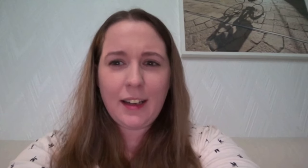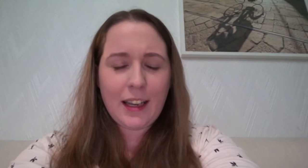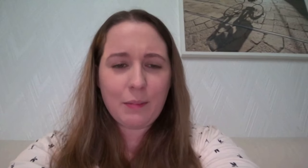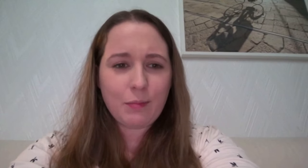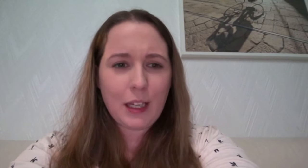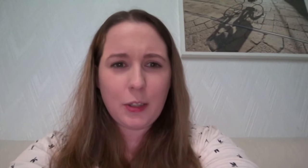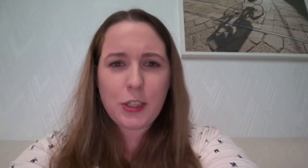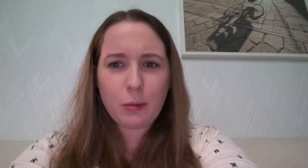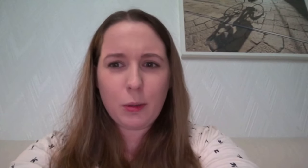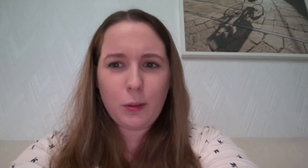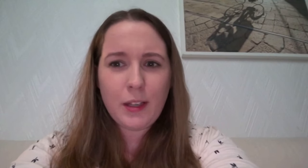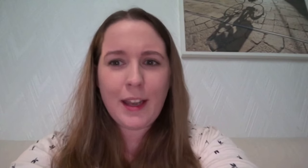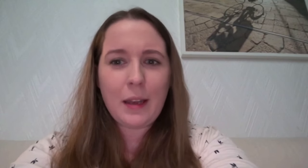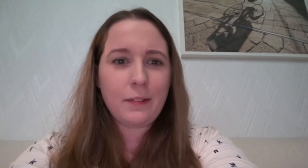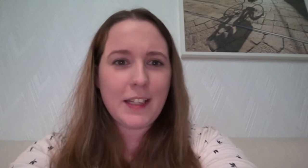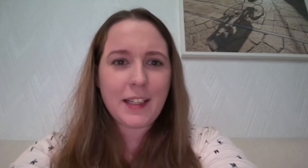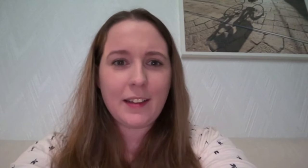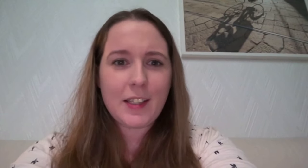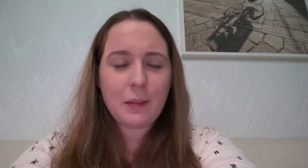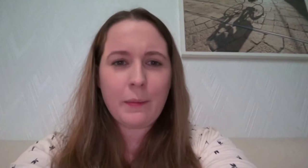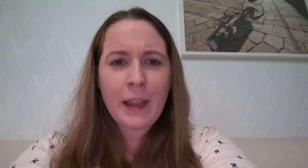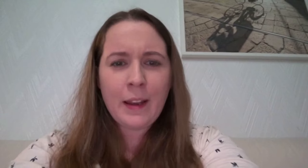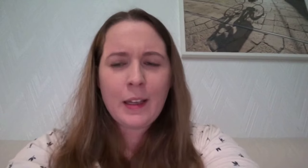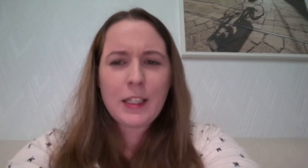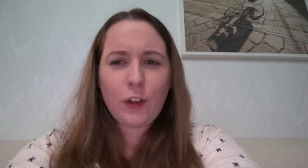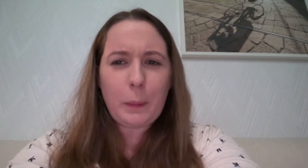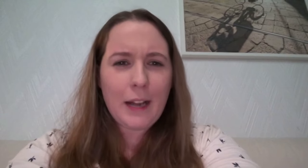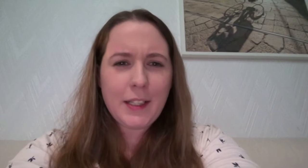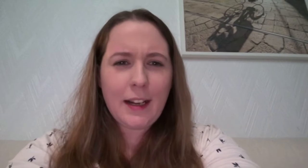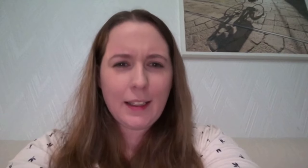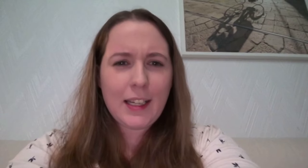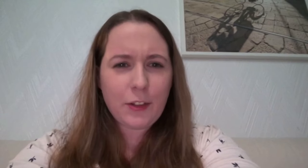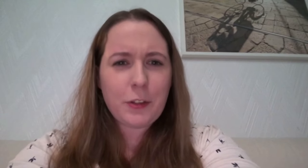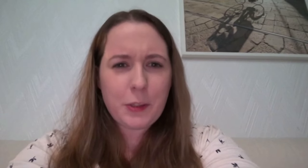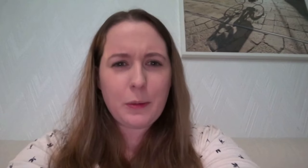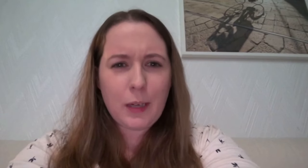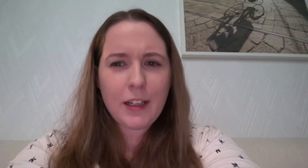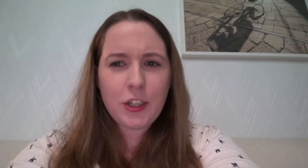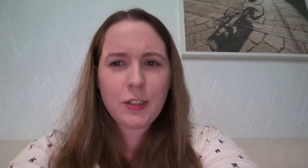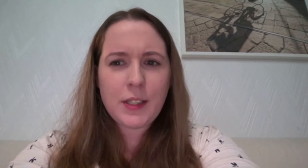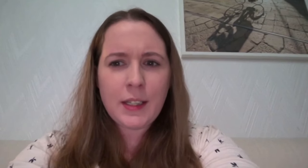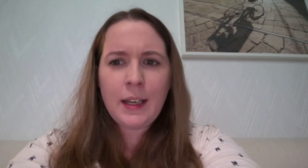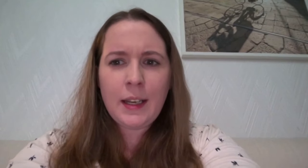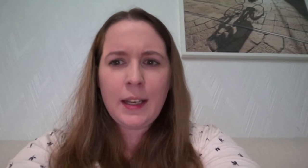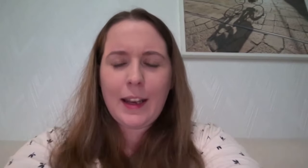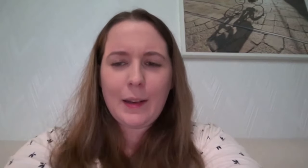beginning, getting used to the role, facing some difficult practicalities and also